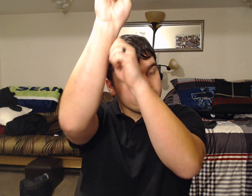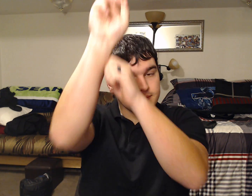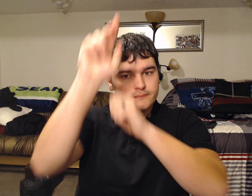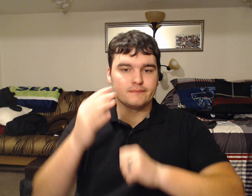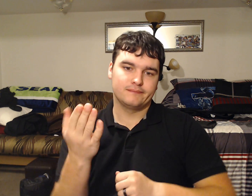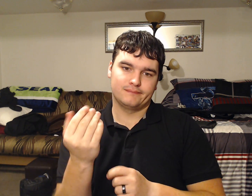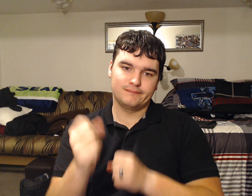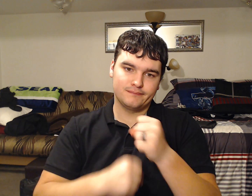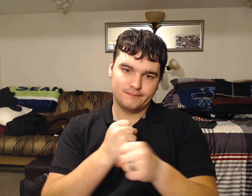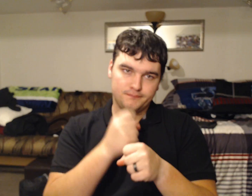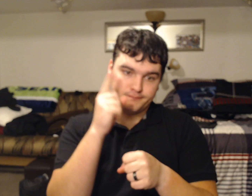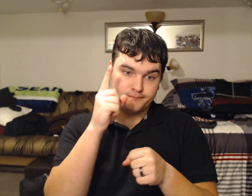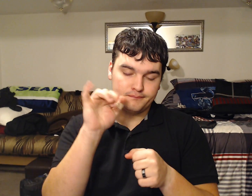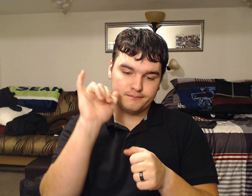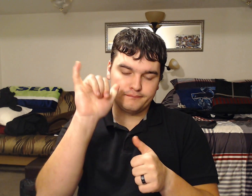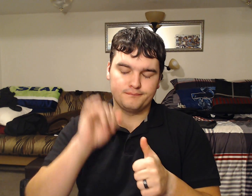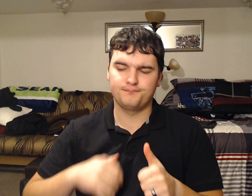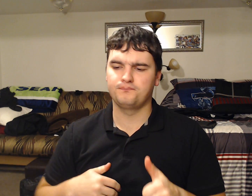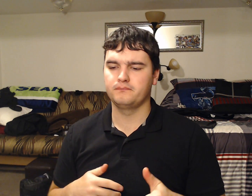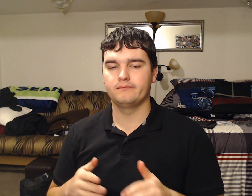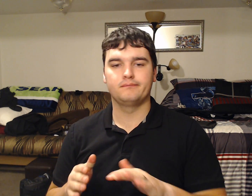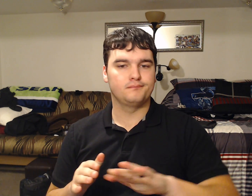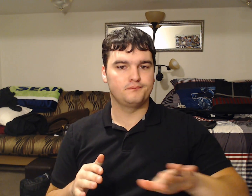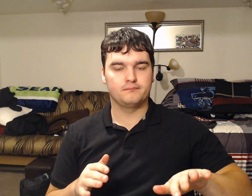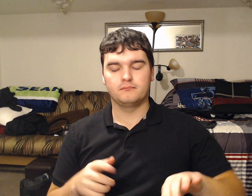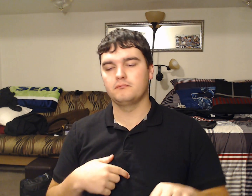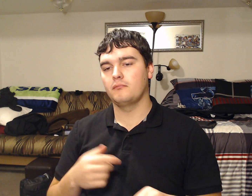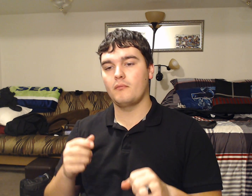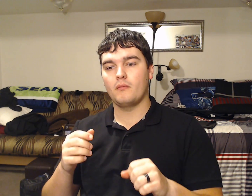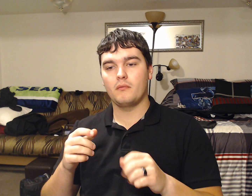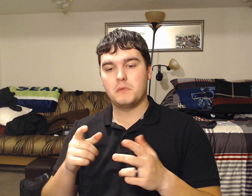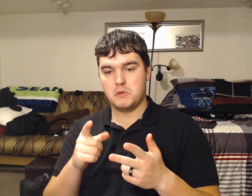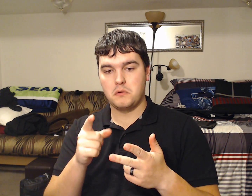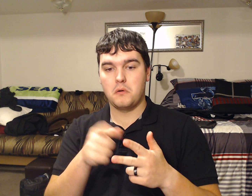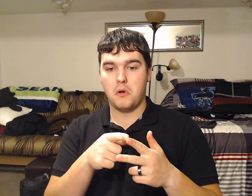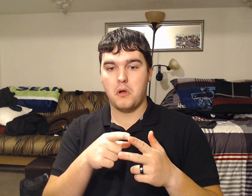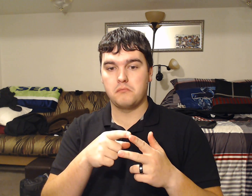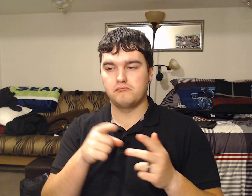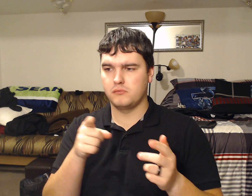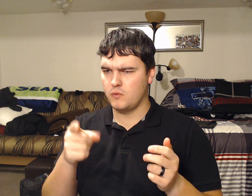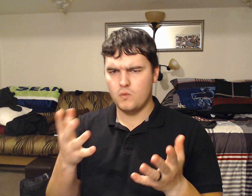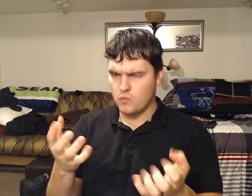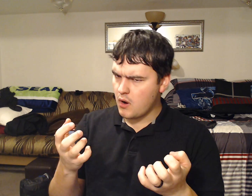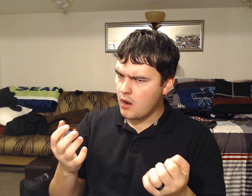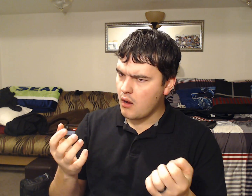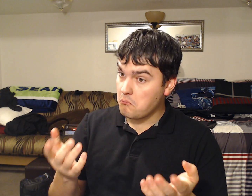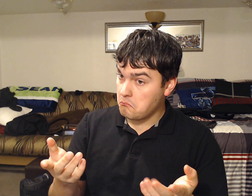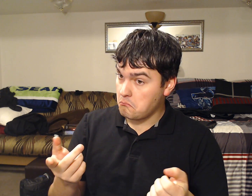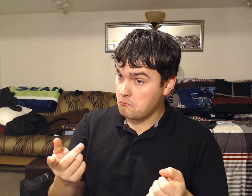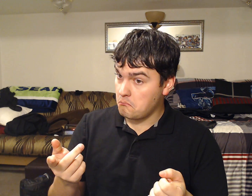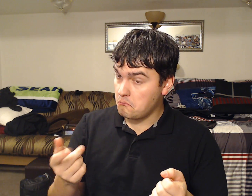With the American out of the way, the newspaper man asked the Russian, What do you want? He thought about it? He said,